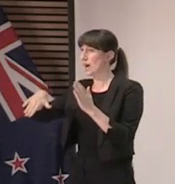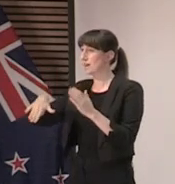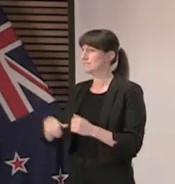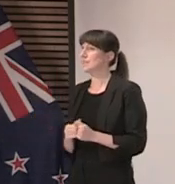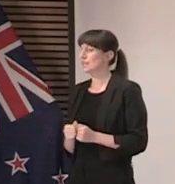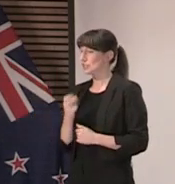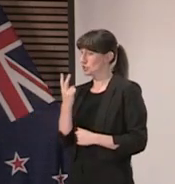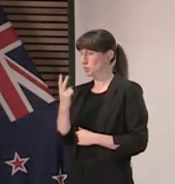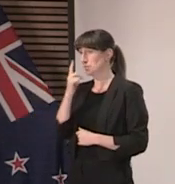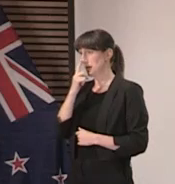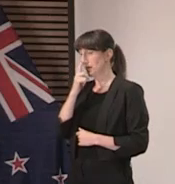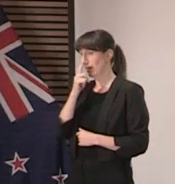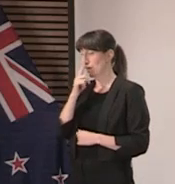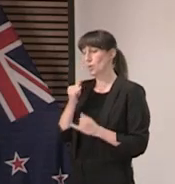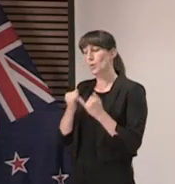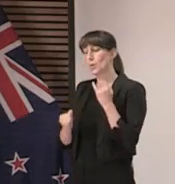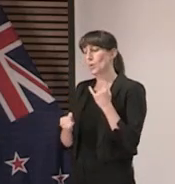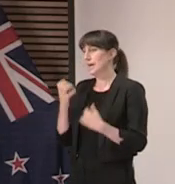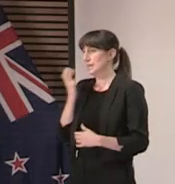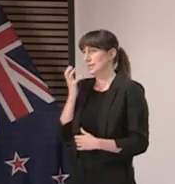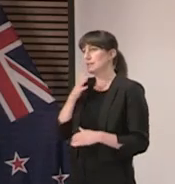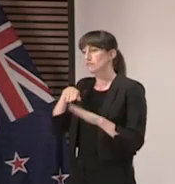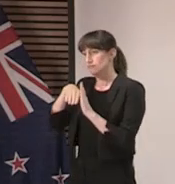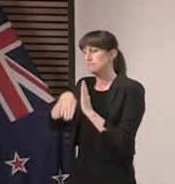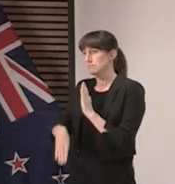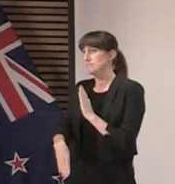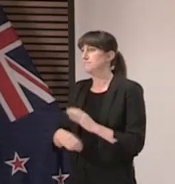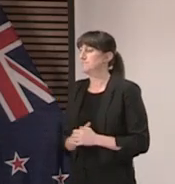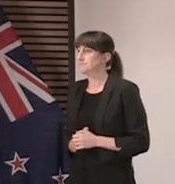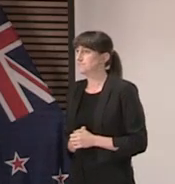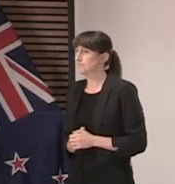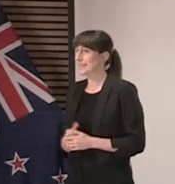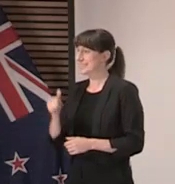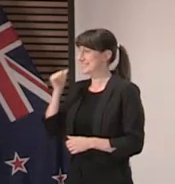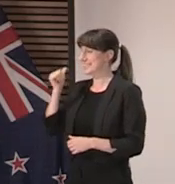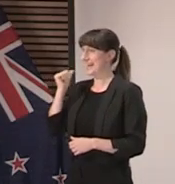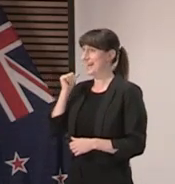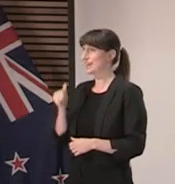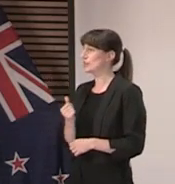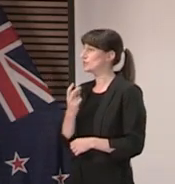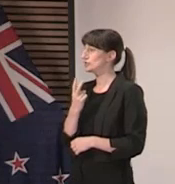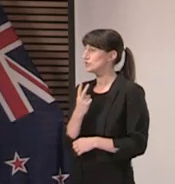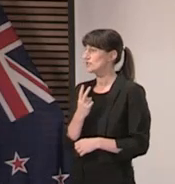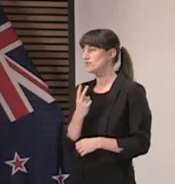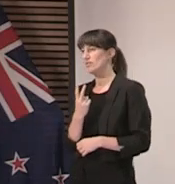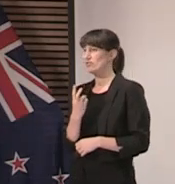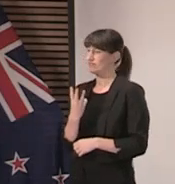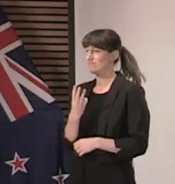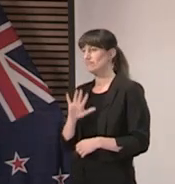Yesterday there were 2,100 COVID-19 tests processed, with a rolling 7-day average now